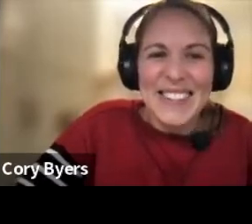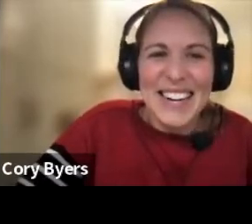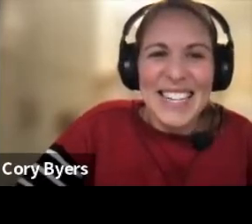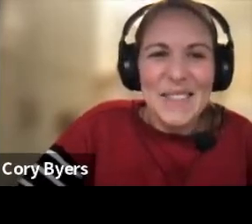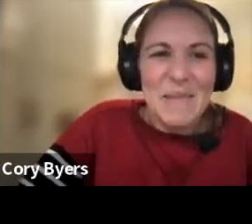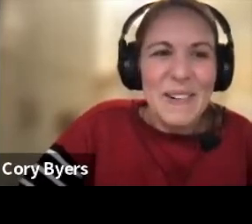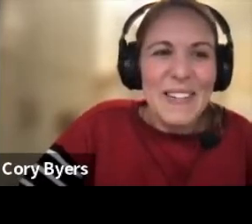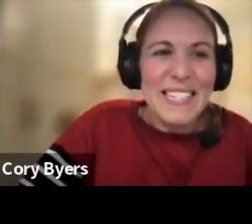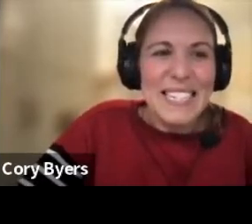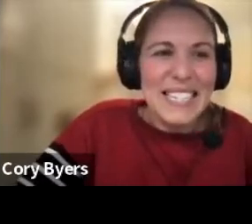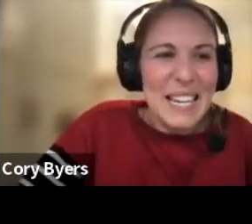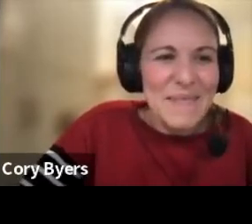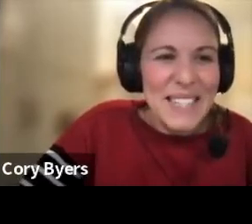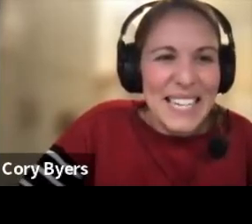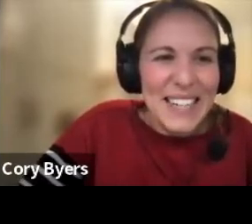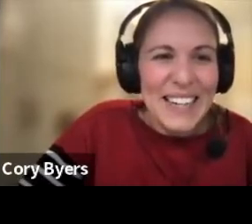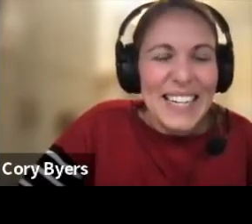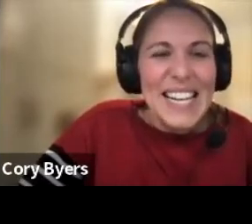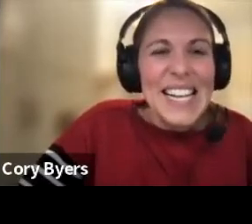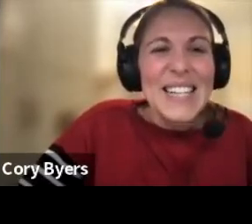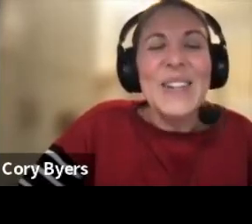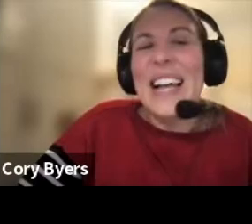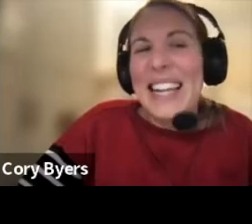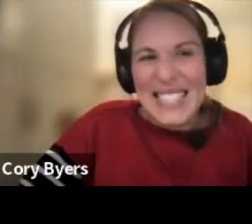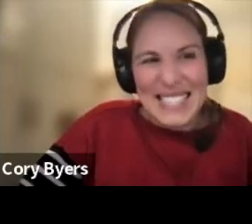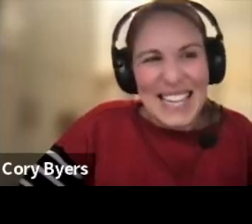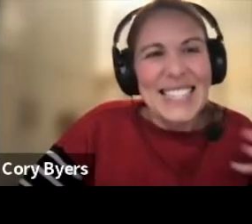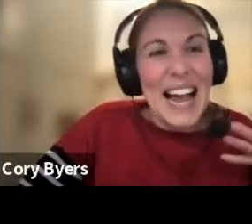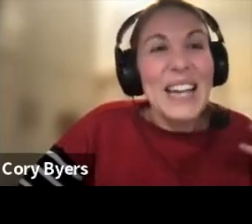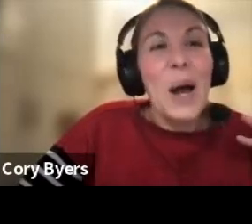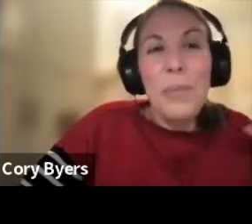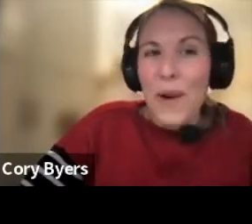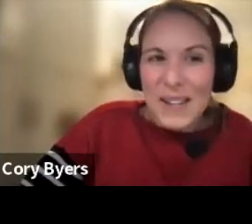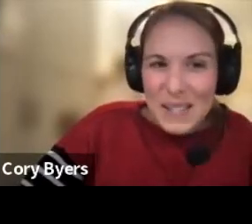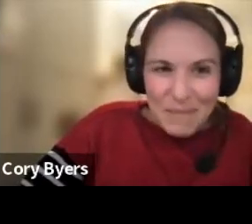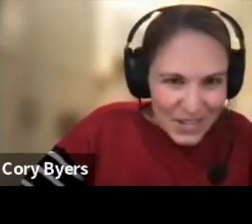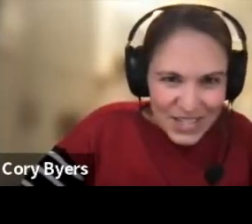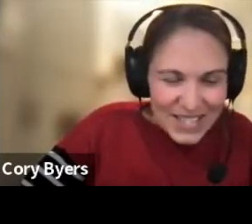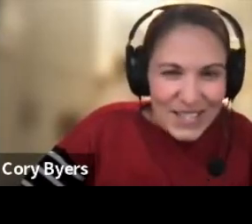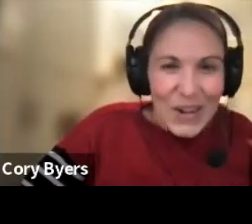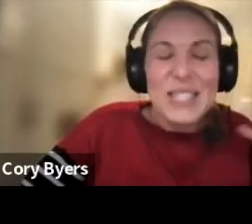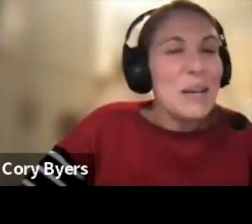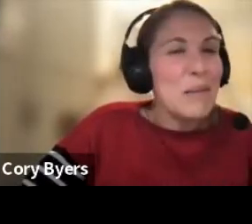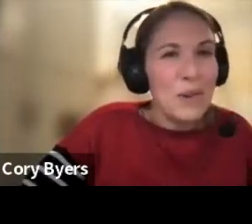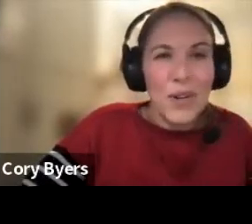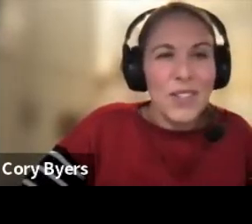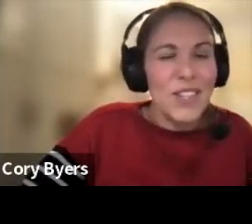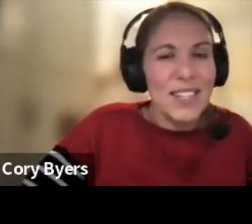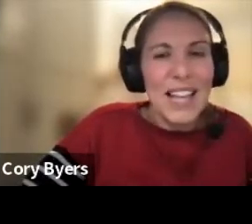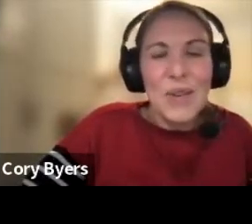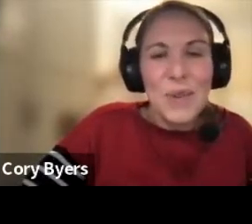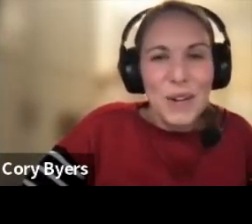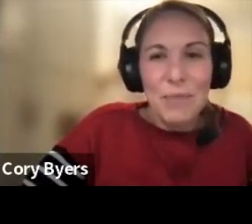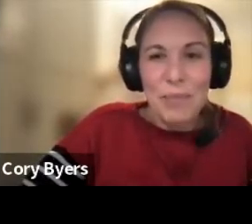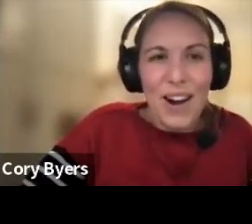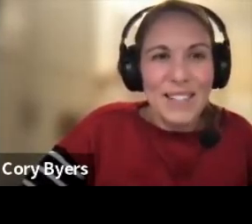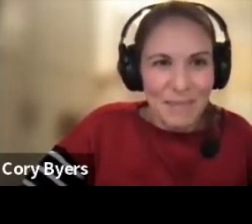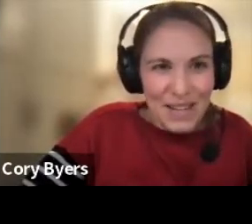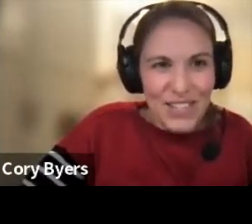All righty, some important tips here. So like I said, sign approximations are typical, just like